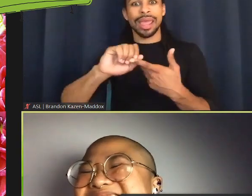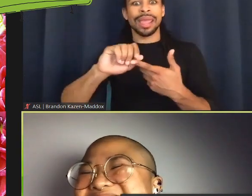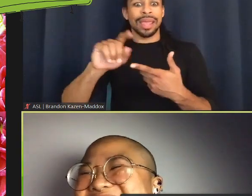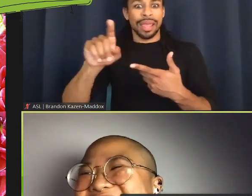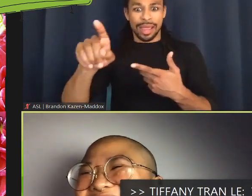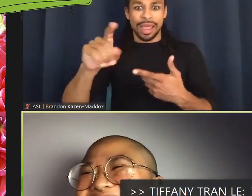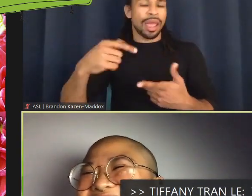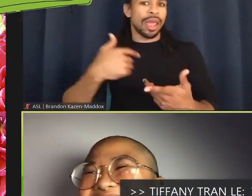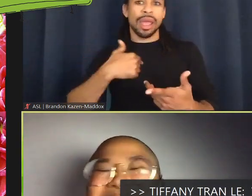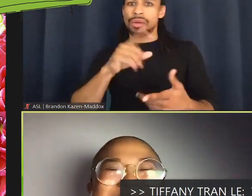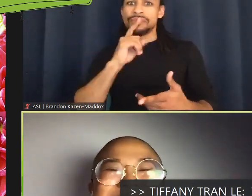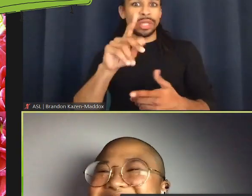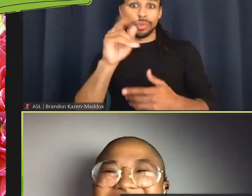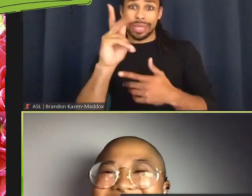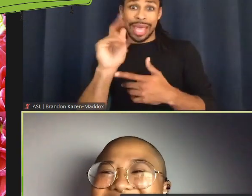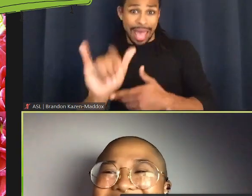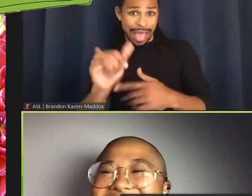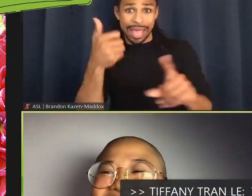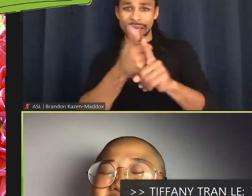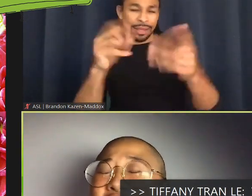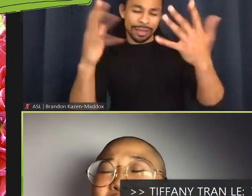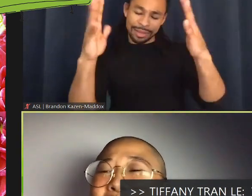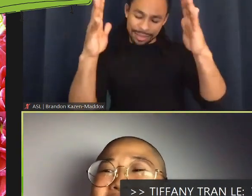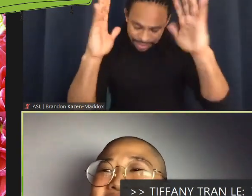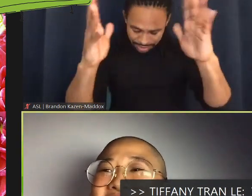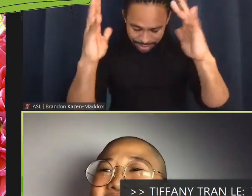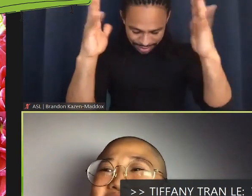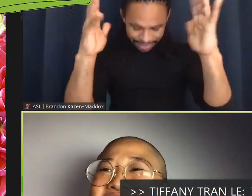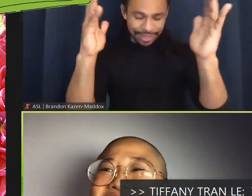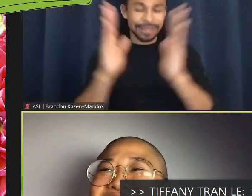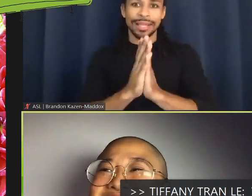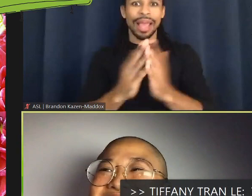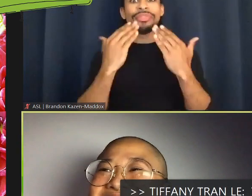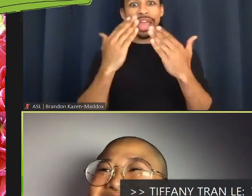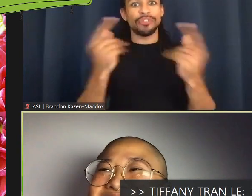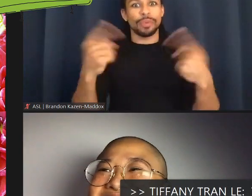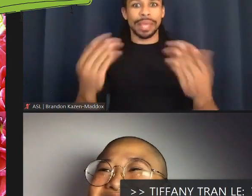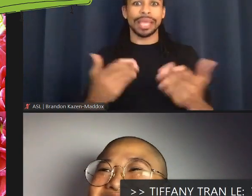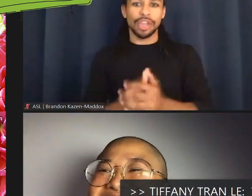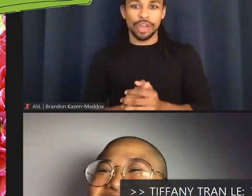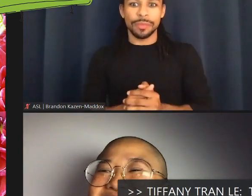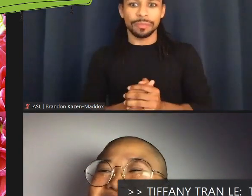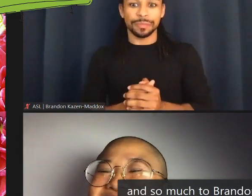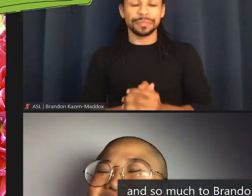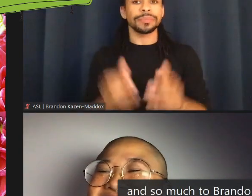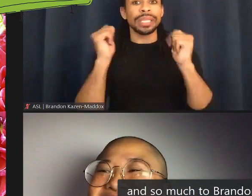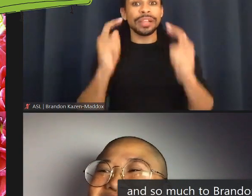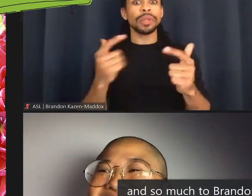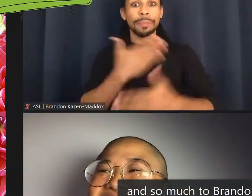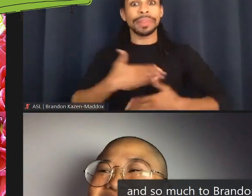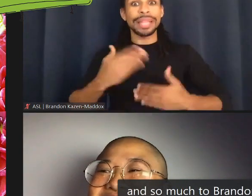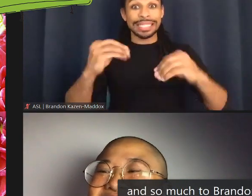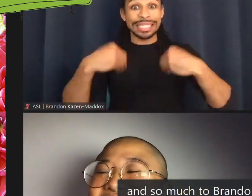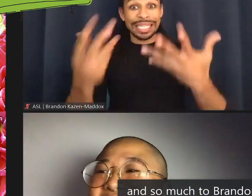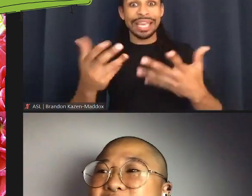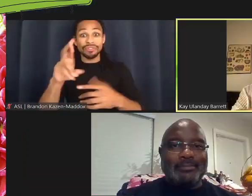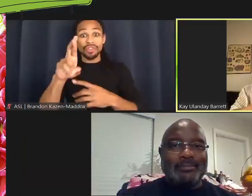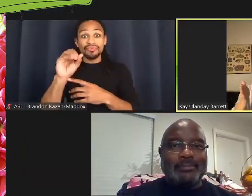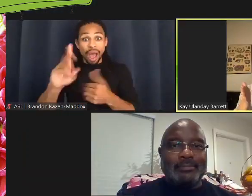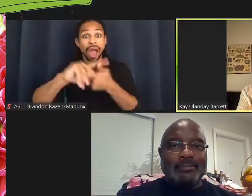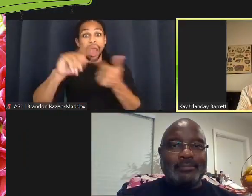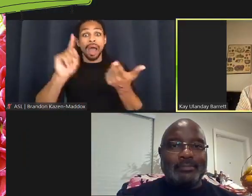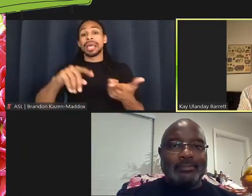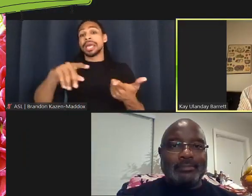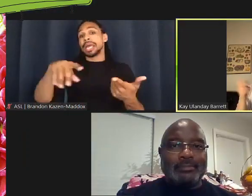so much to Kay. And thank you for being here, everyone. Everybody, please give love to Rob, to Tiffany,